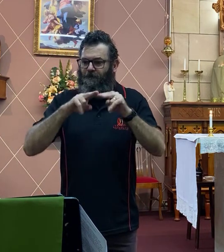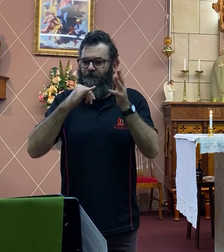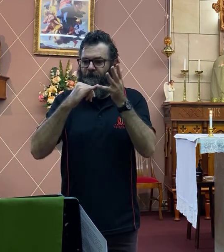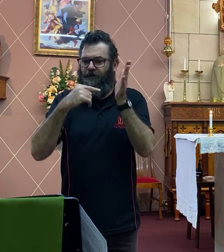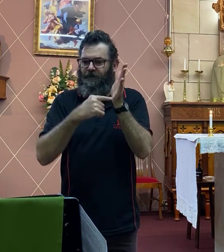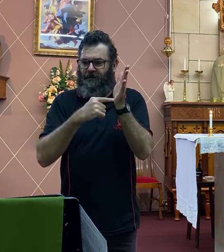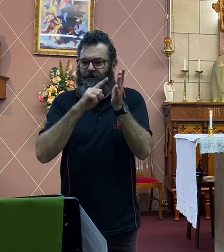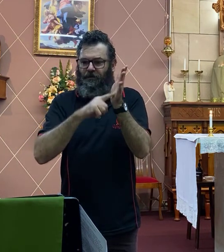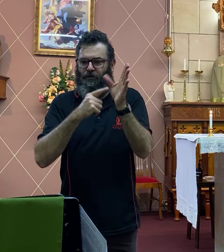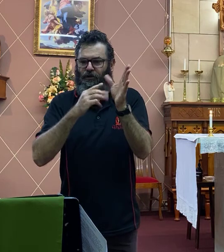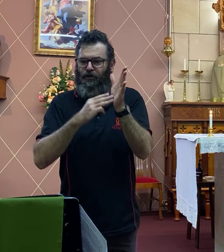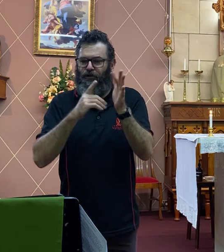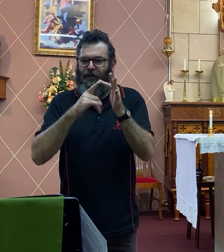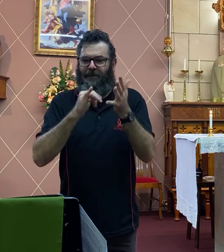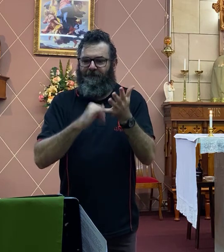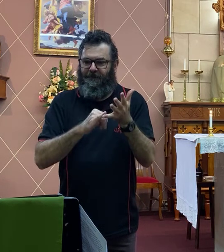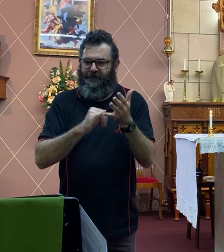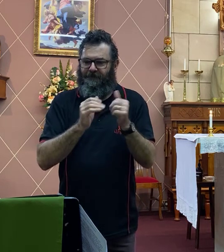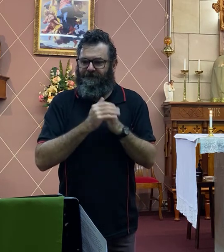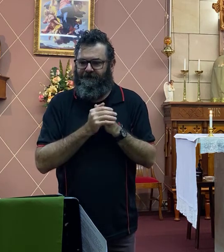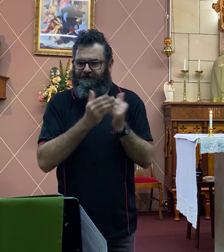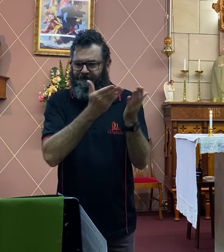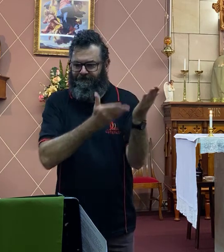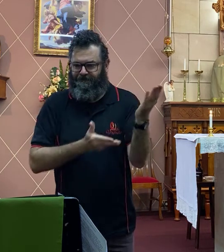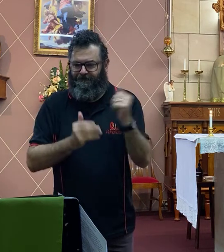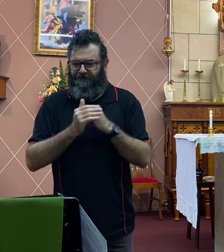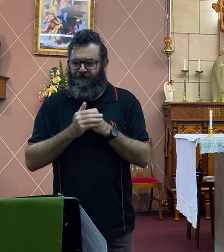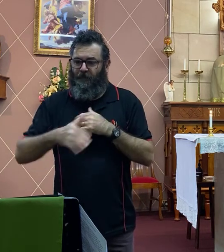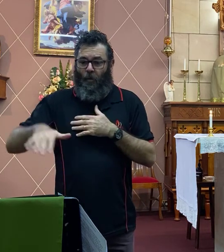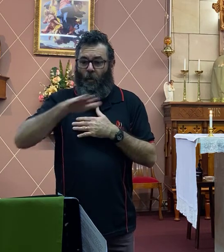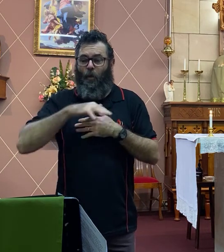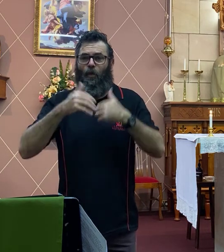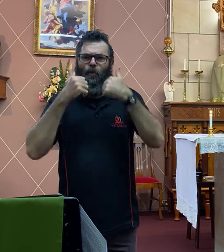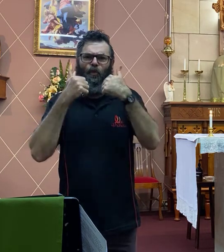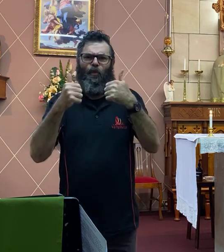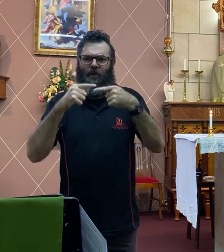A reading from the letter of St. James.